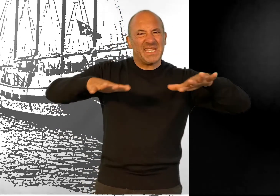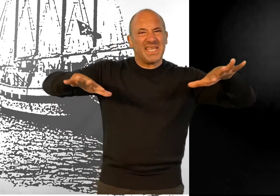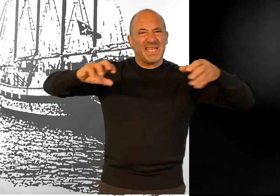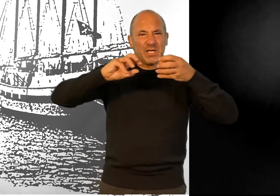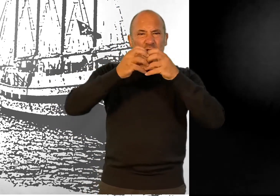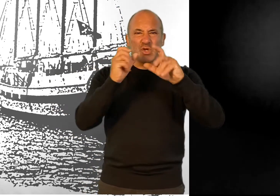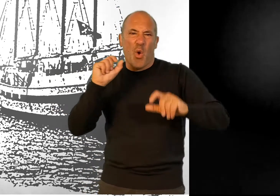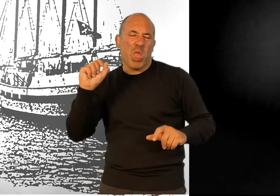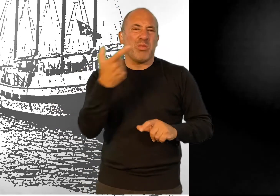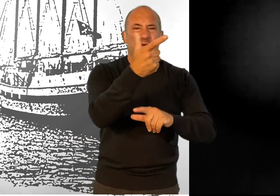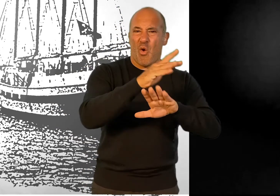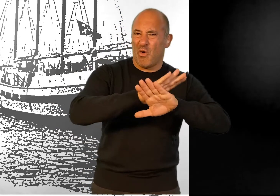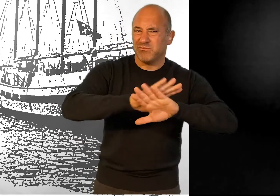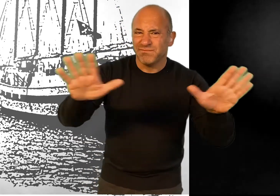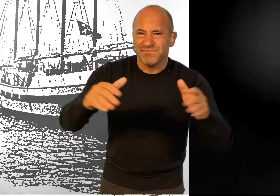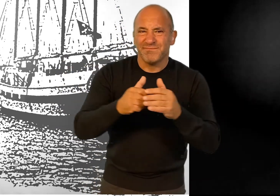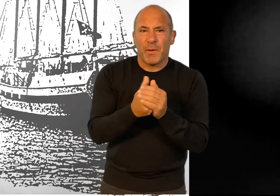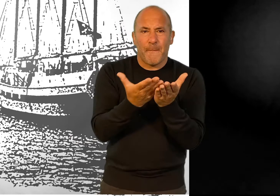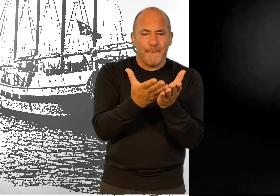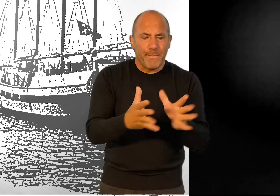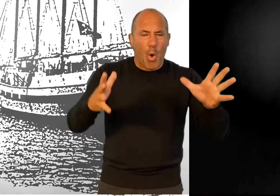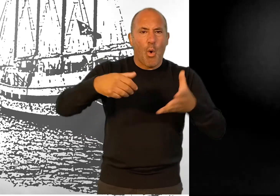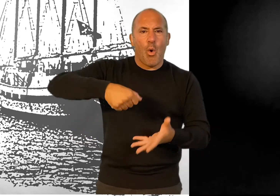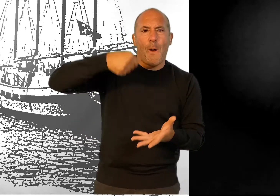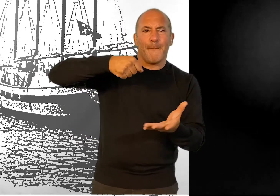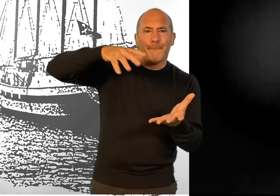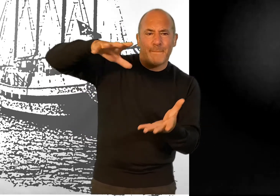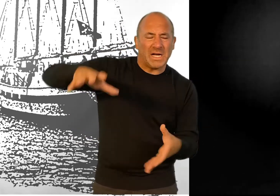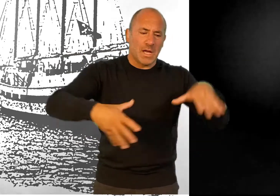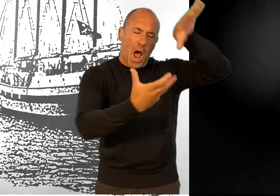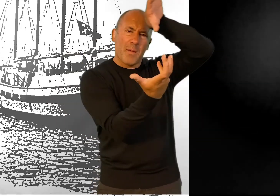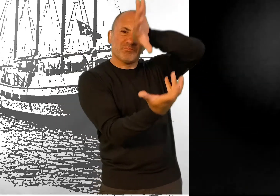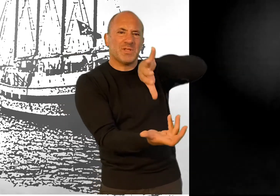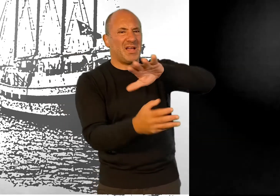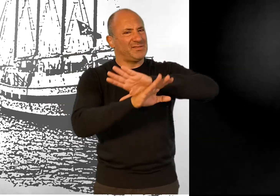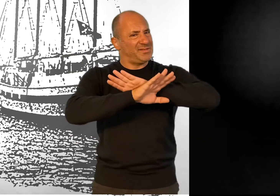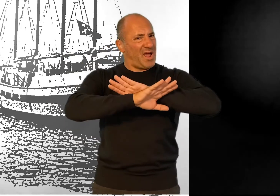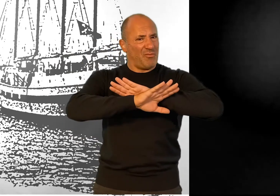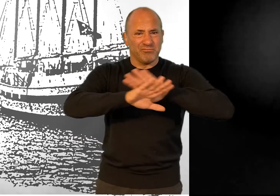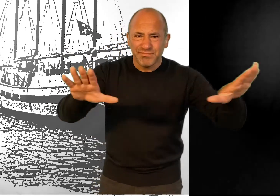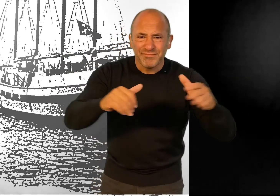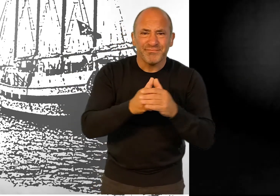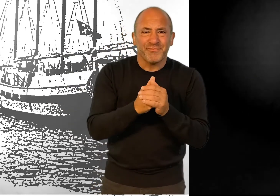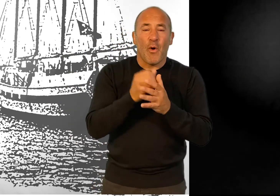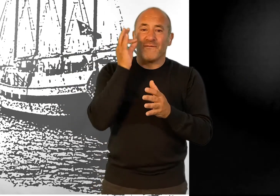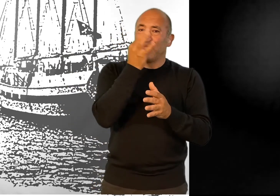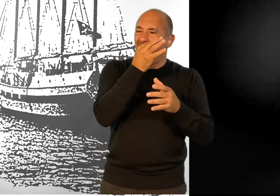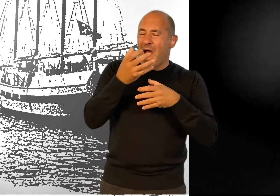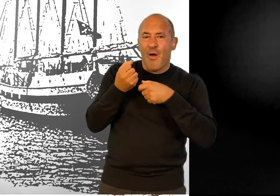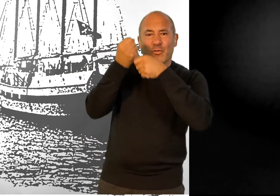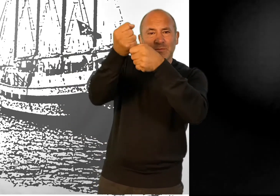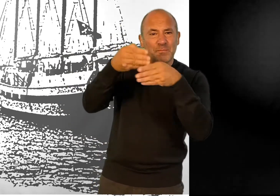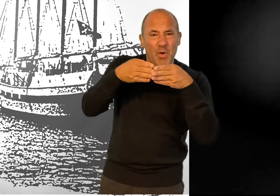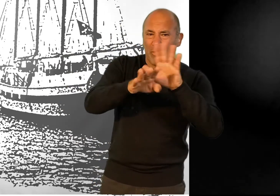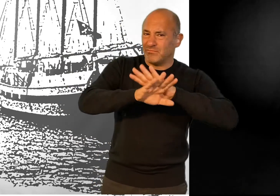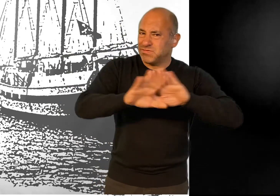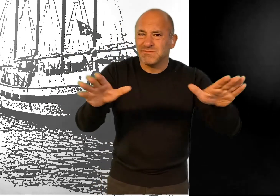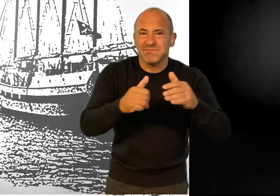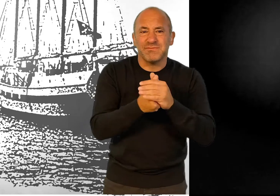Never throw stones into the sea, leave a bowl or bucket upside down, have flowers on board, nor cut hair or toenails once